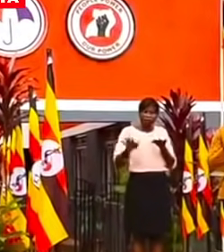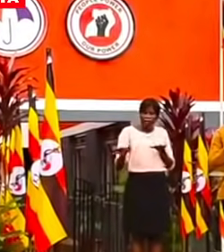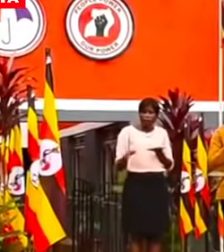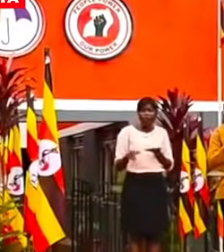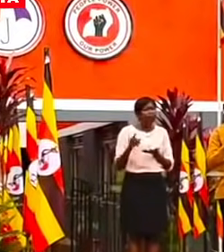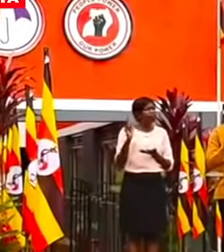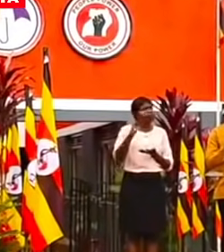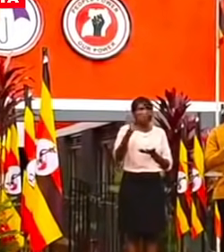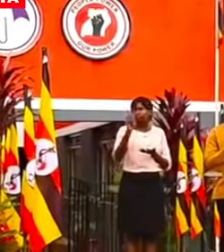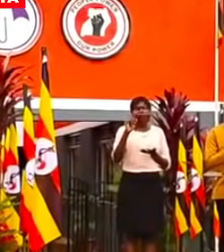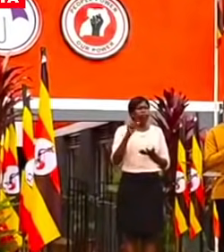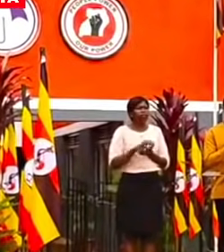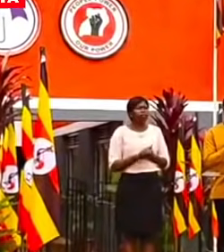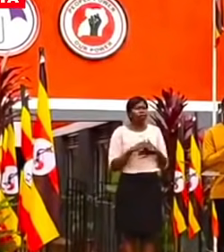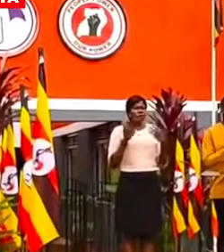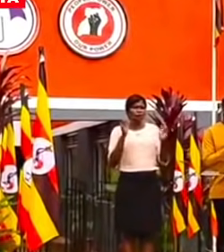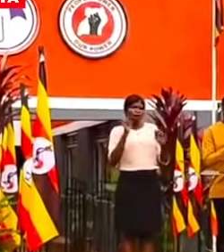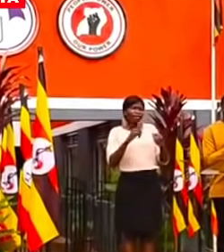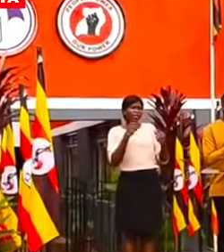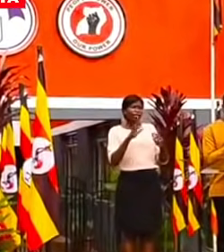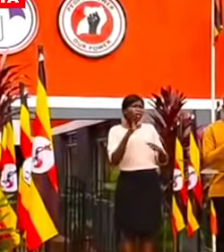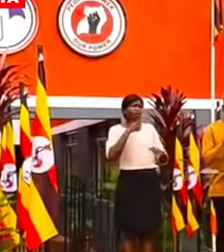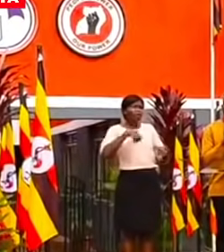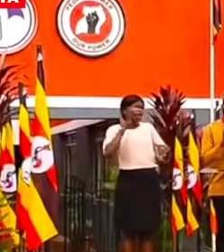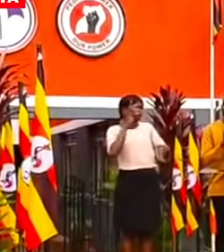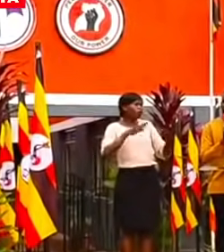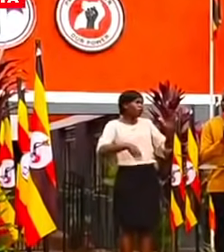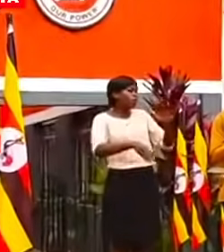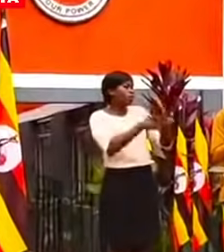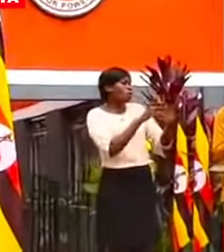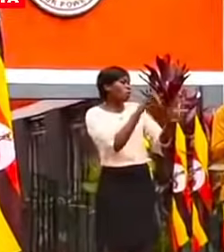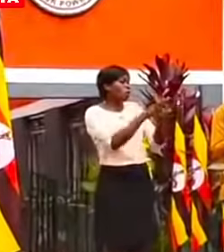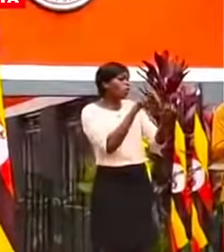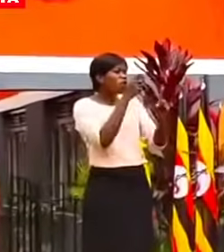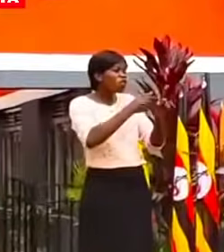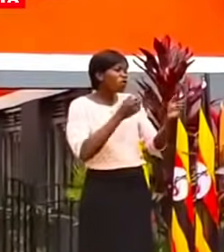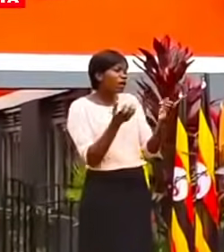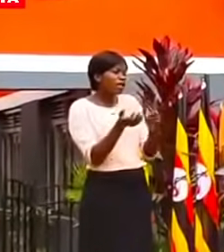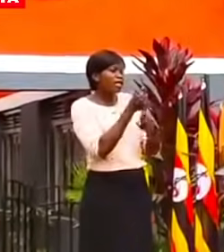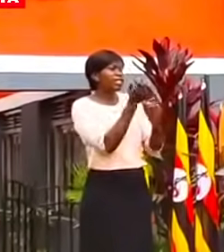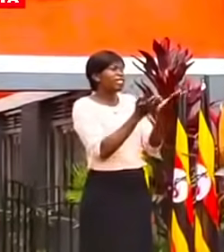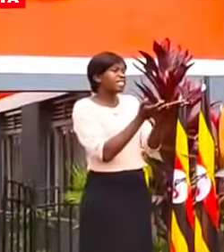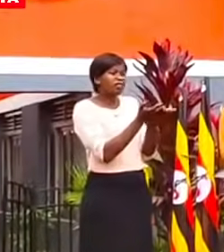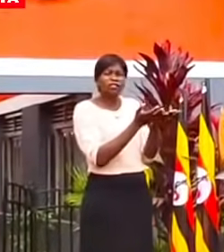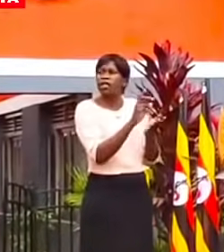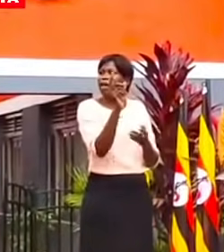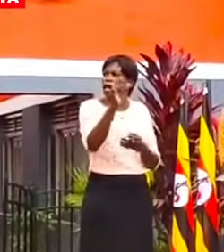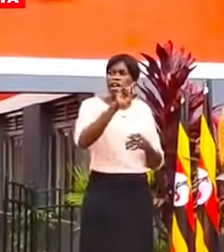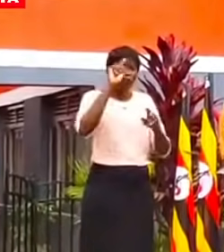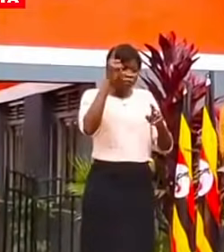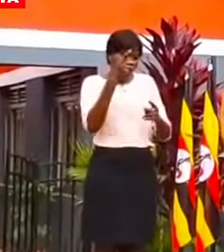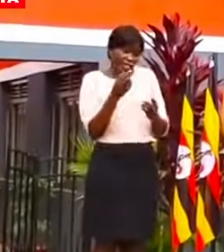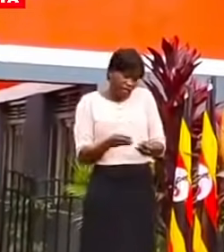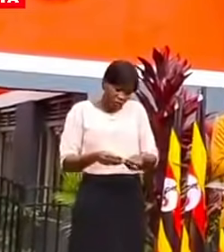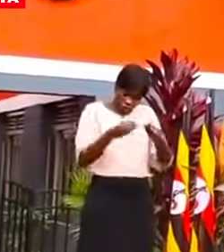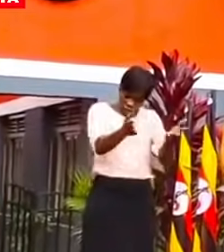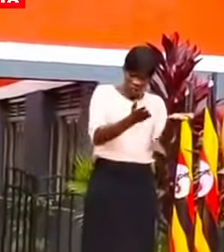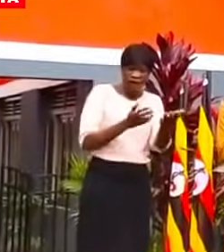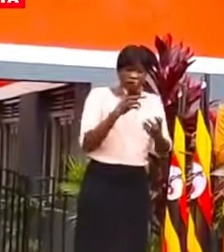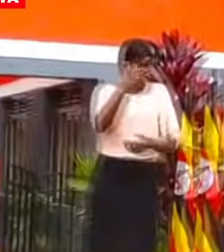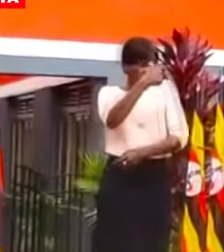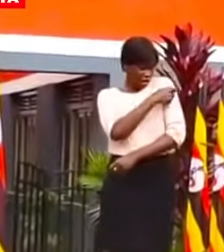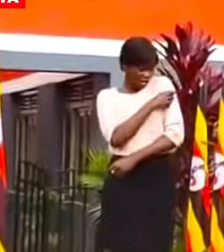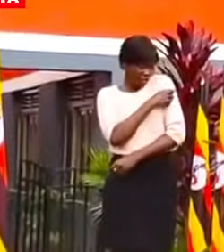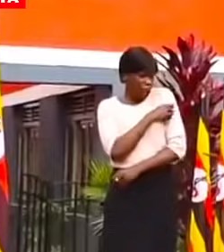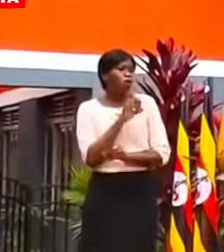you're saying, we are going to lock out people from certain services because they're not vaccinated. First, provide the vaccines. Make